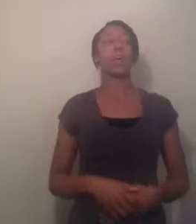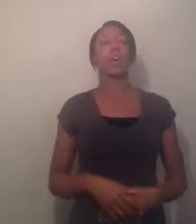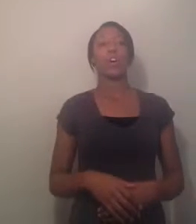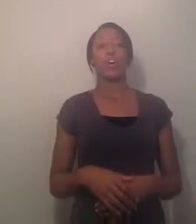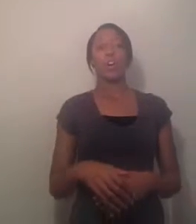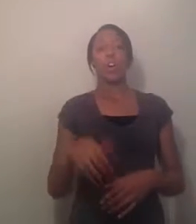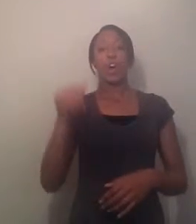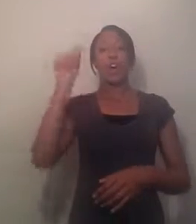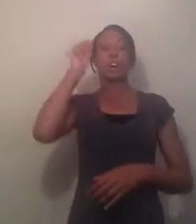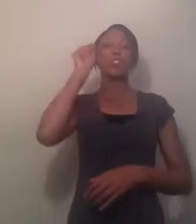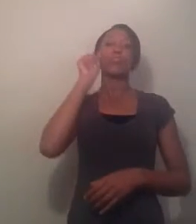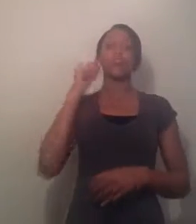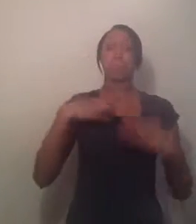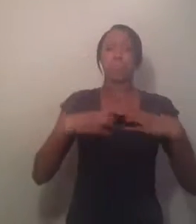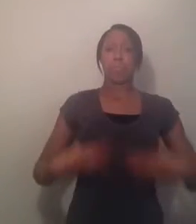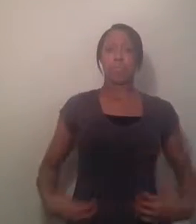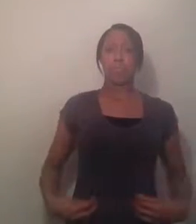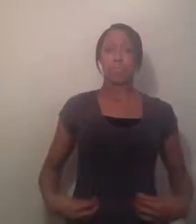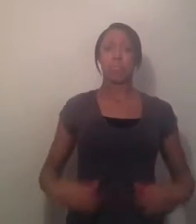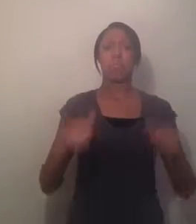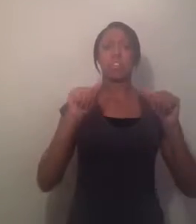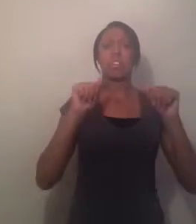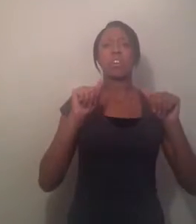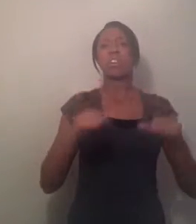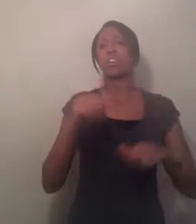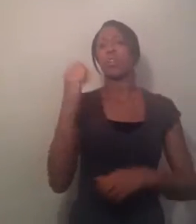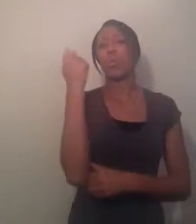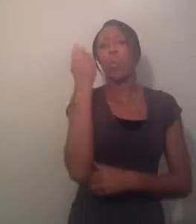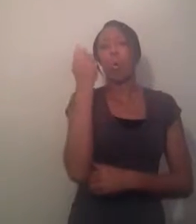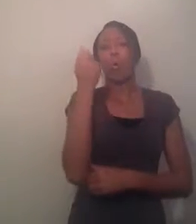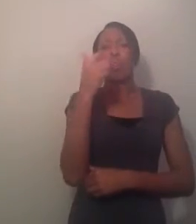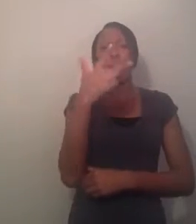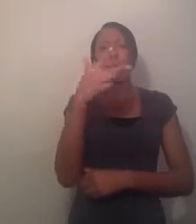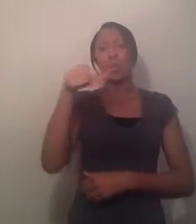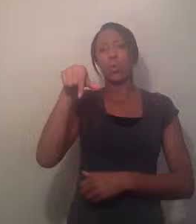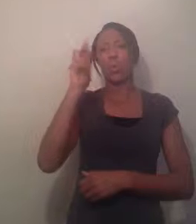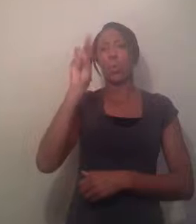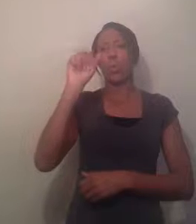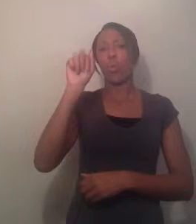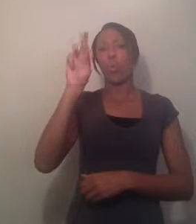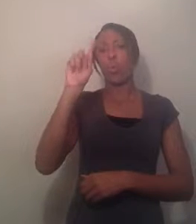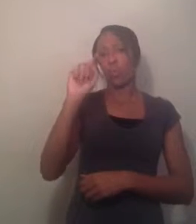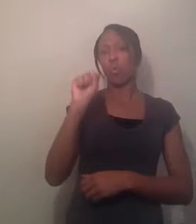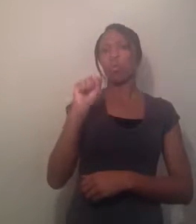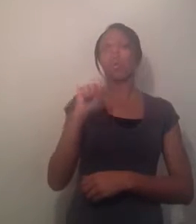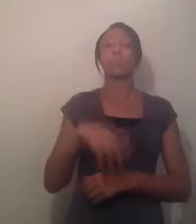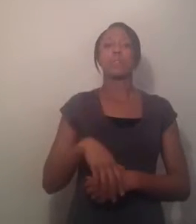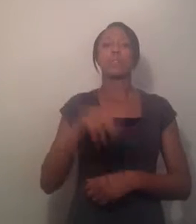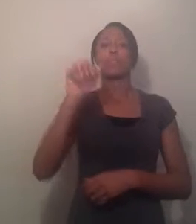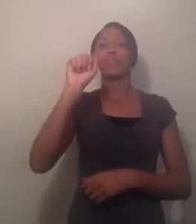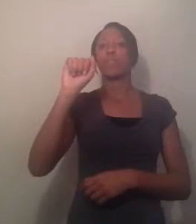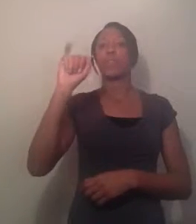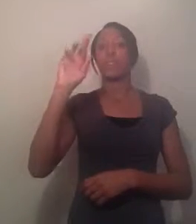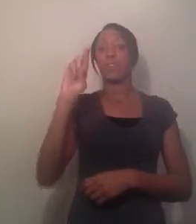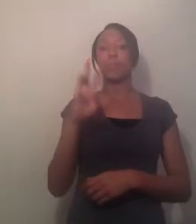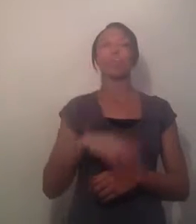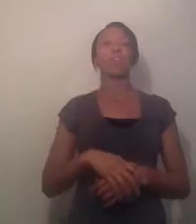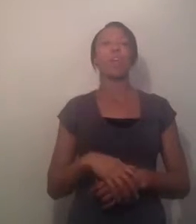air. Since your lungs have no muscles of their own, the muscles around your chest do the work of breathing. Most of the work is done by